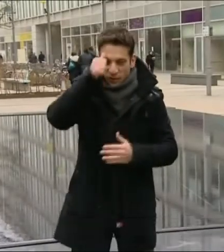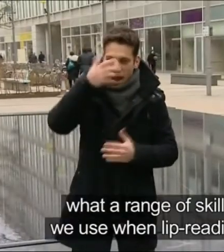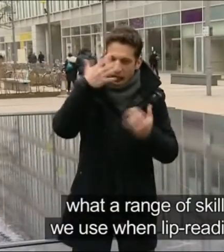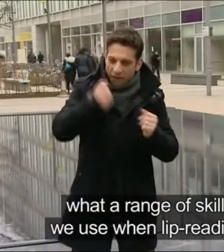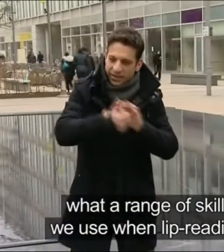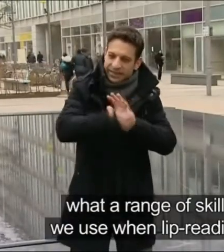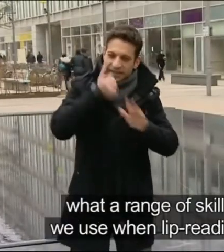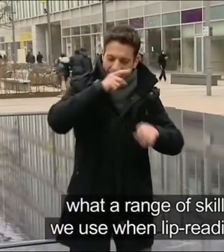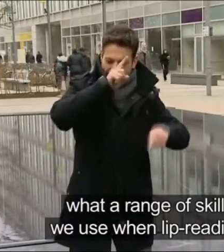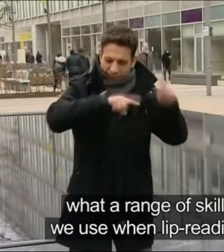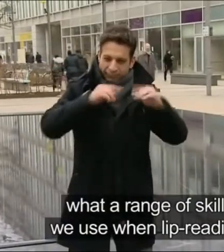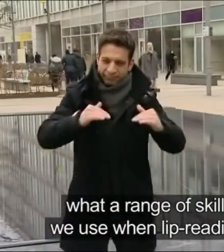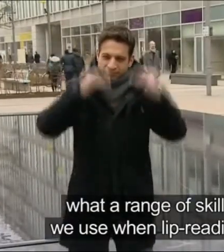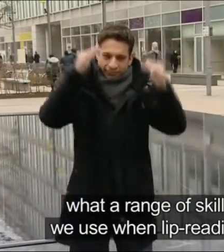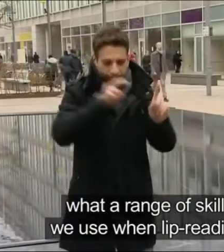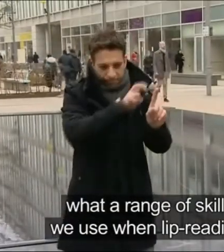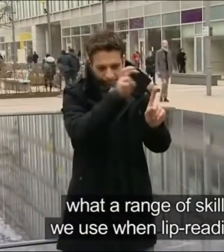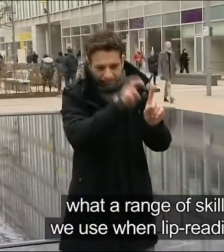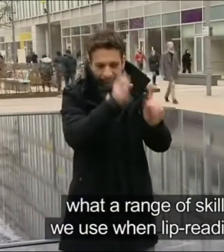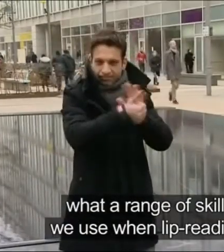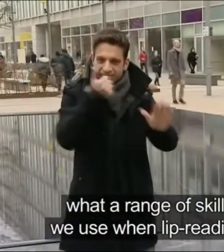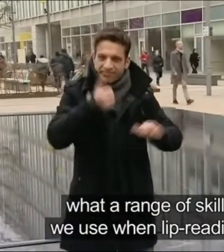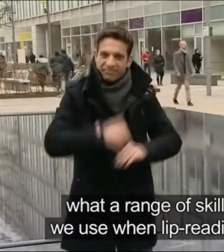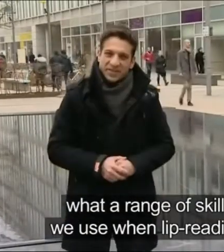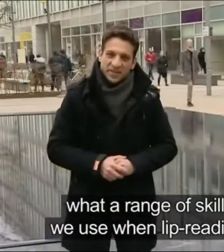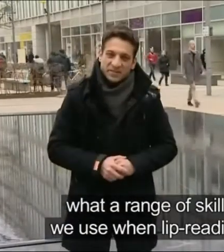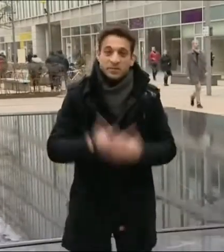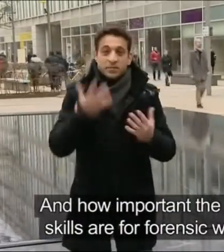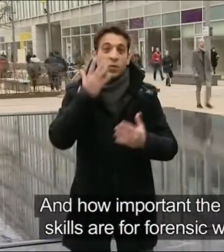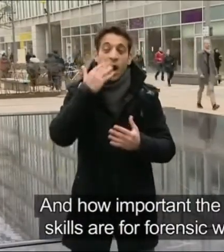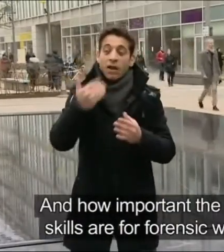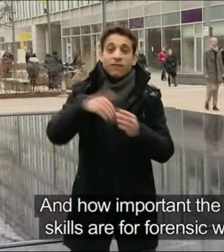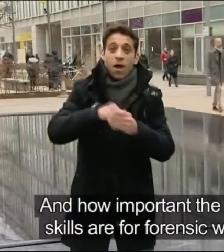It just goes to show what a range of skills we use when lip reading,